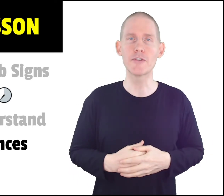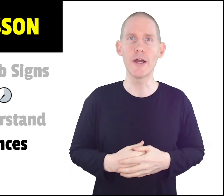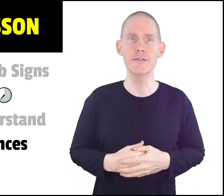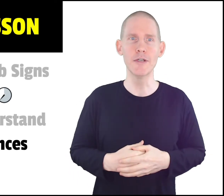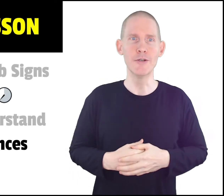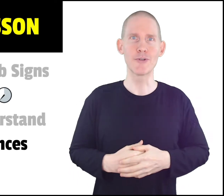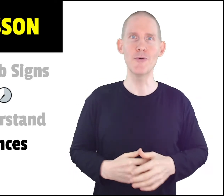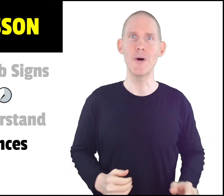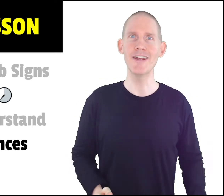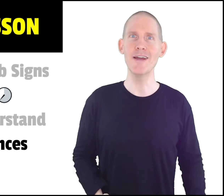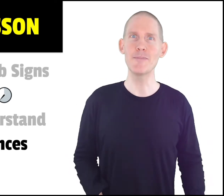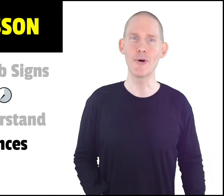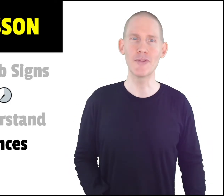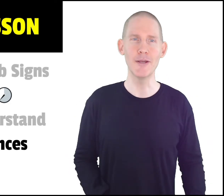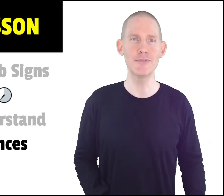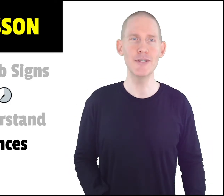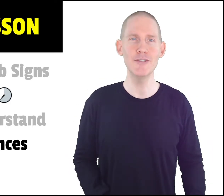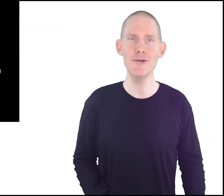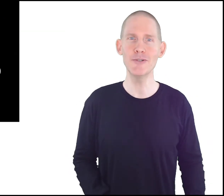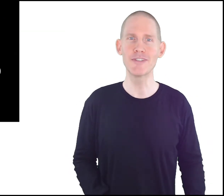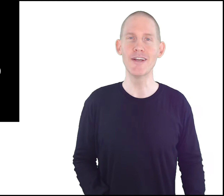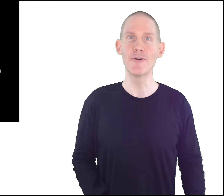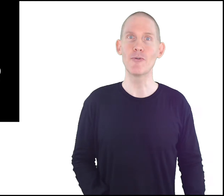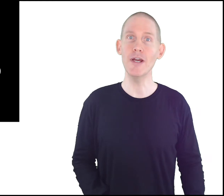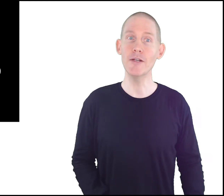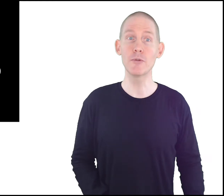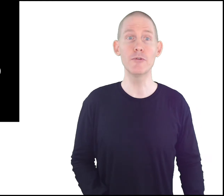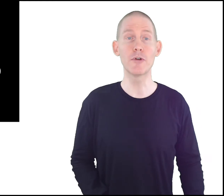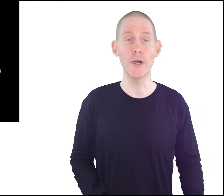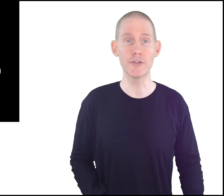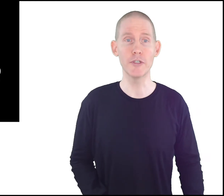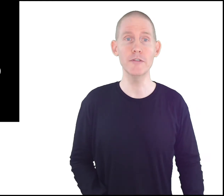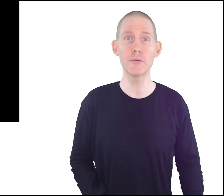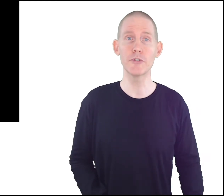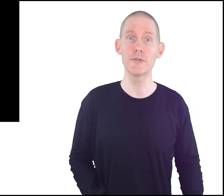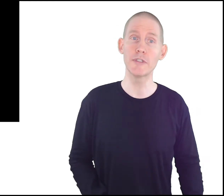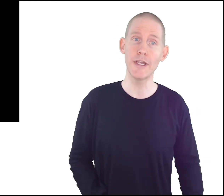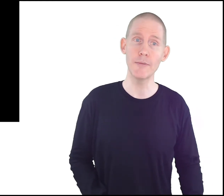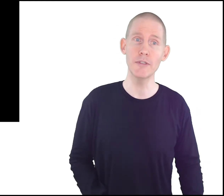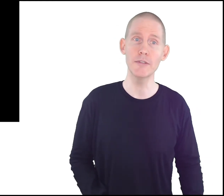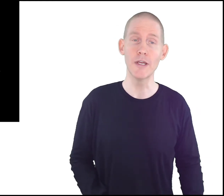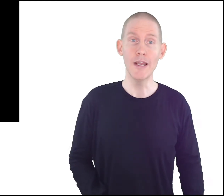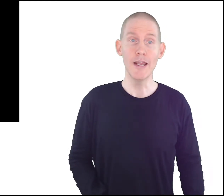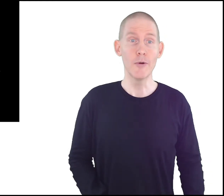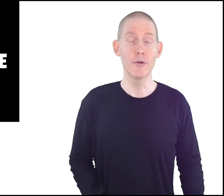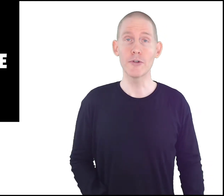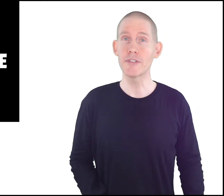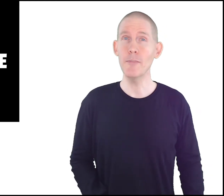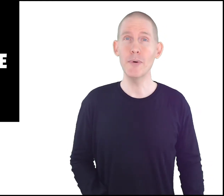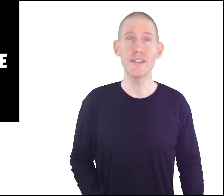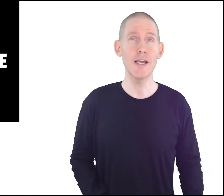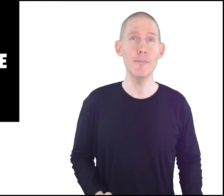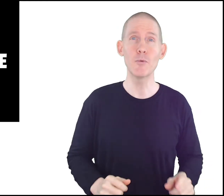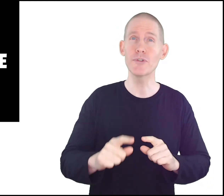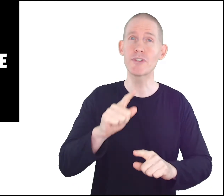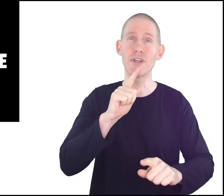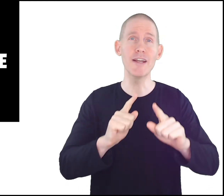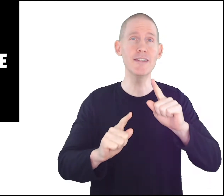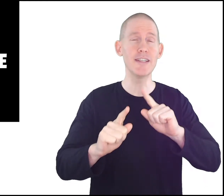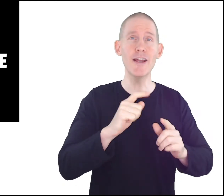signs, so why not put them to use? Right, we'll do questions, we'll do statements, we'll go step by step and we'll sign together,